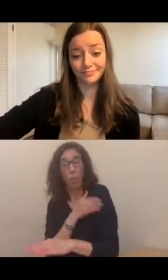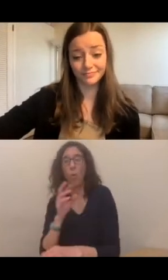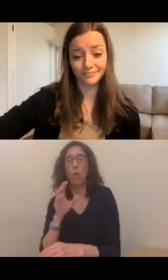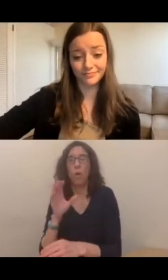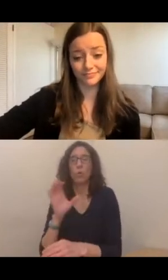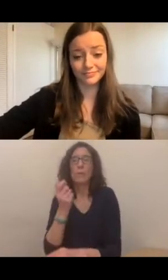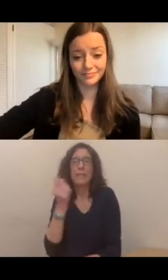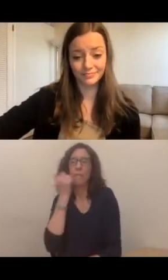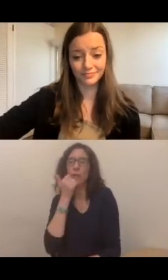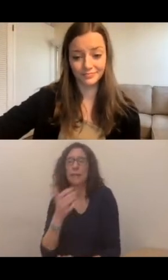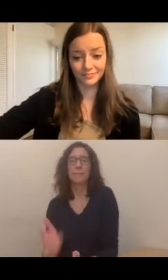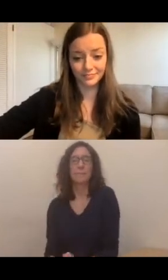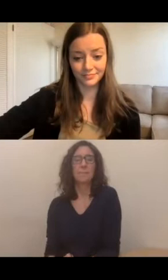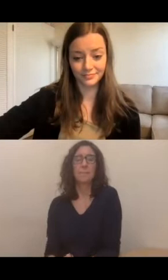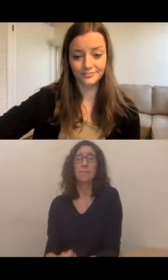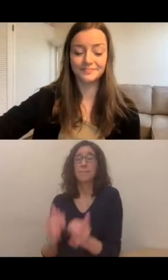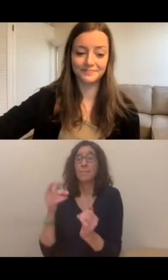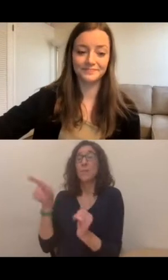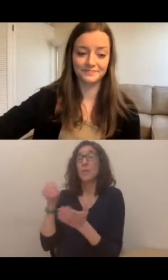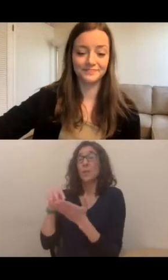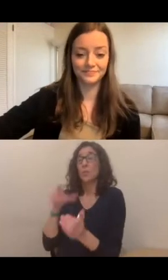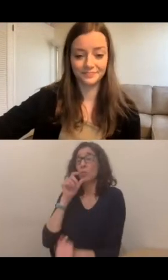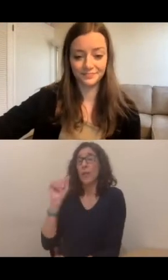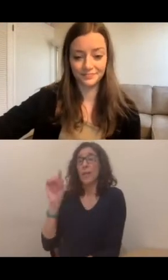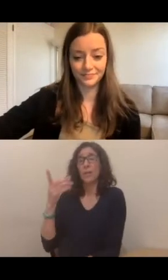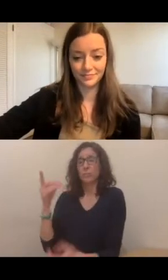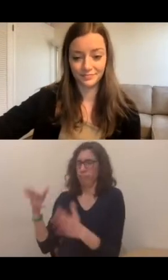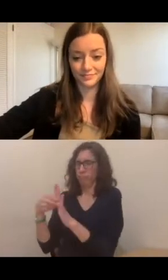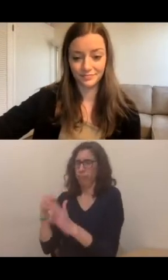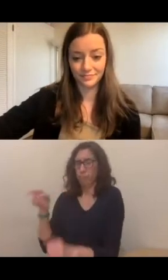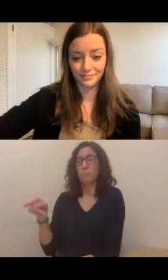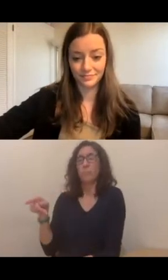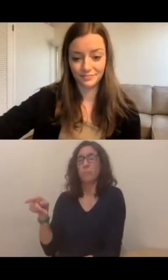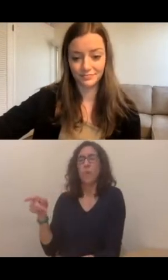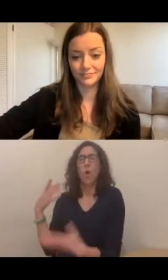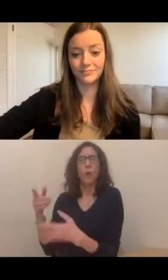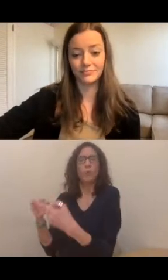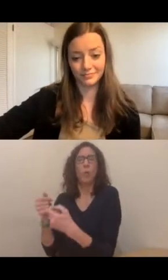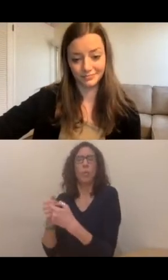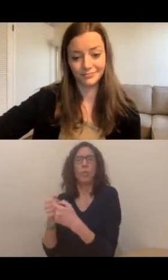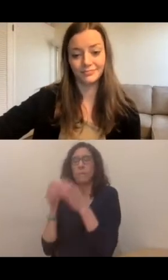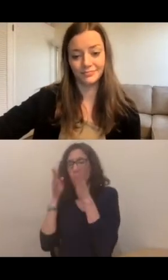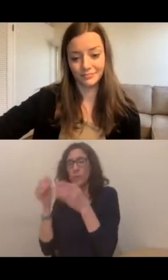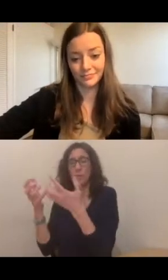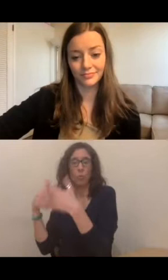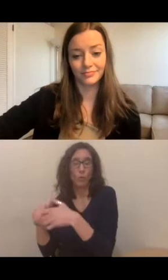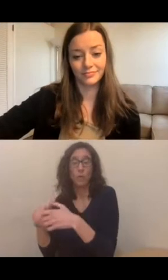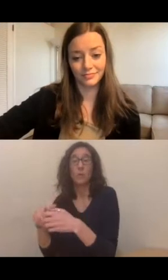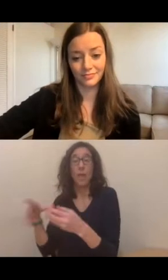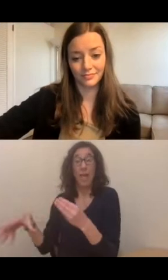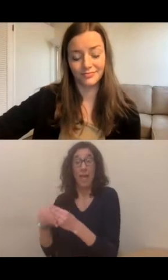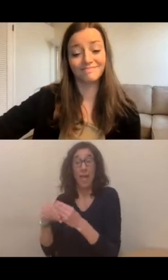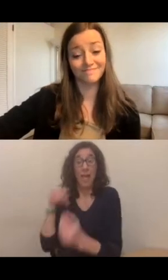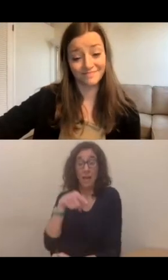only a little. Do you work on it the night before it's due, or do the work little by little for a few days? For students who have an